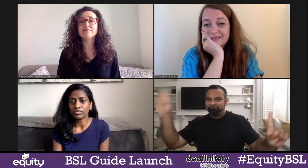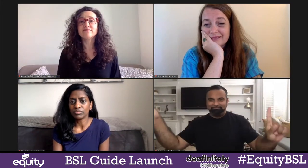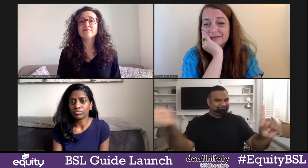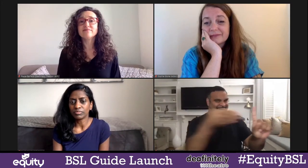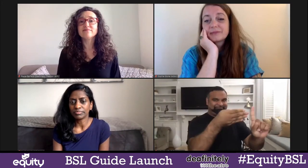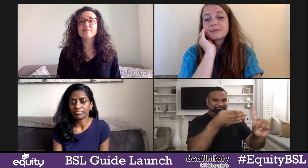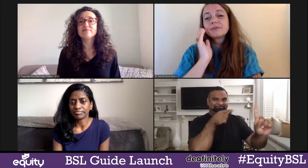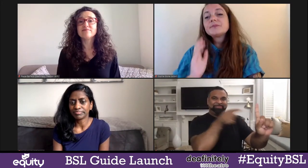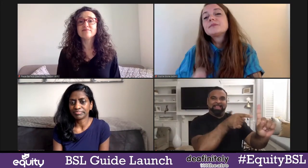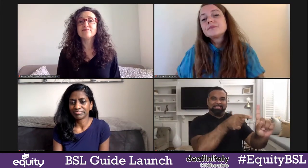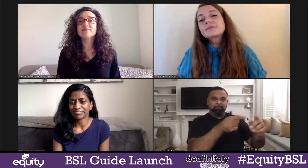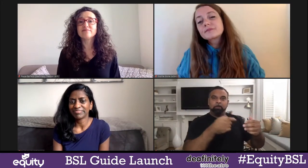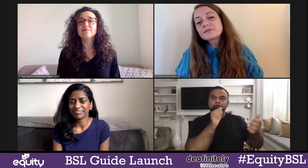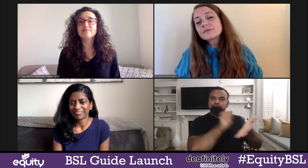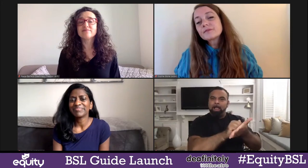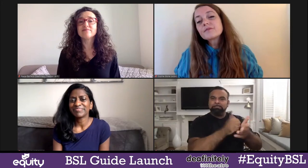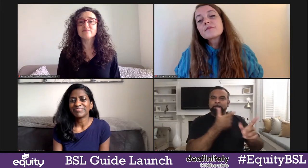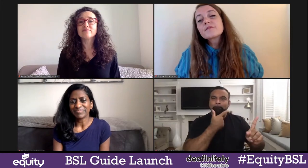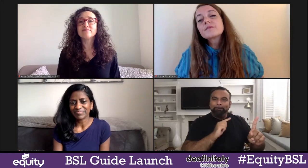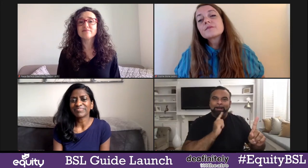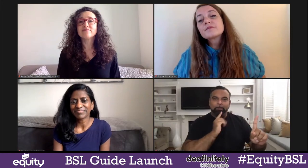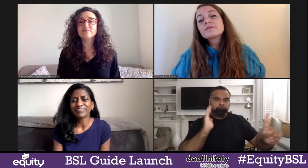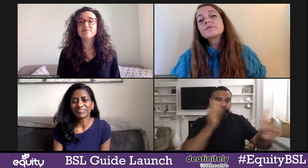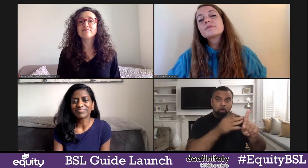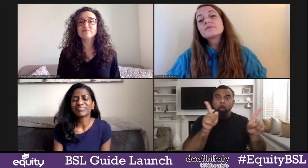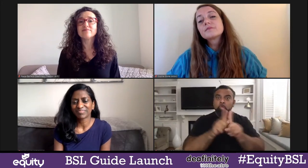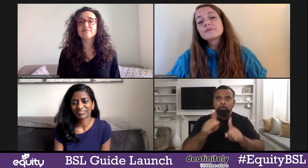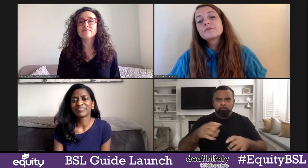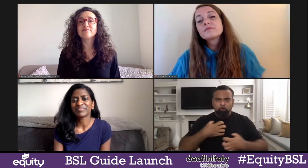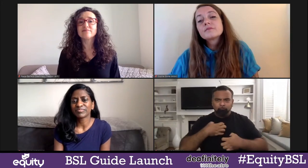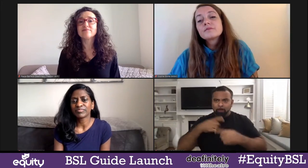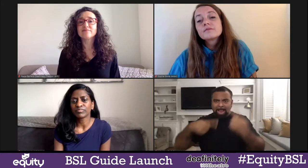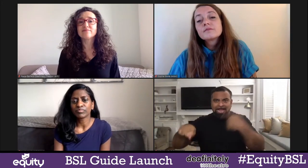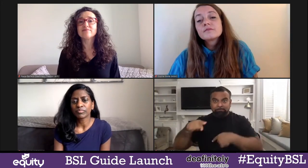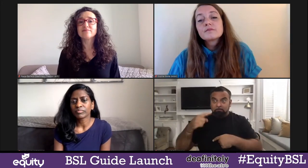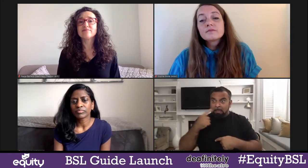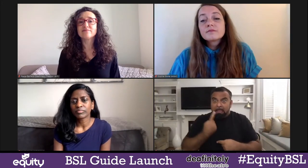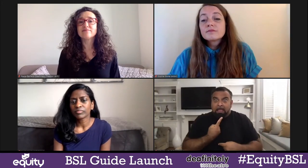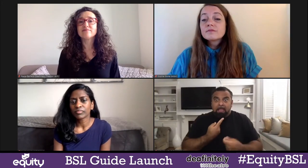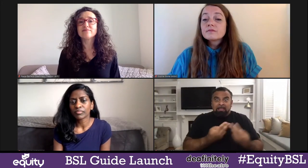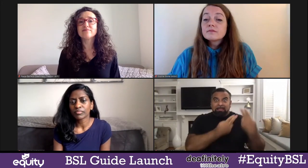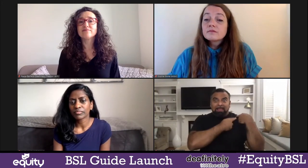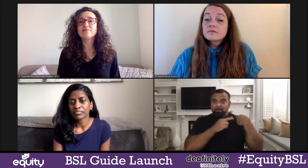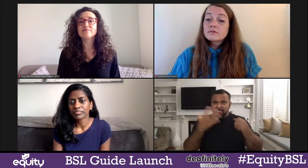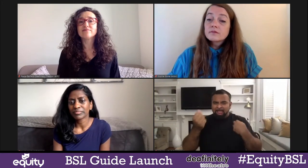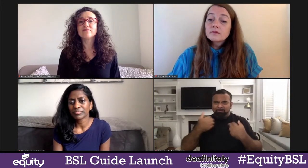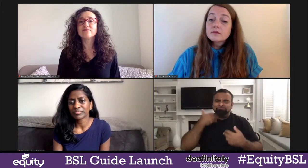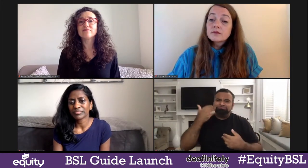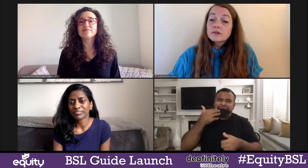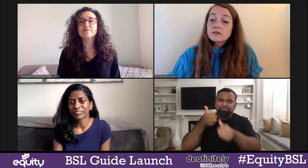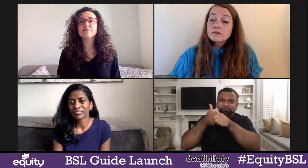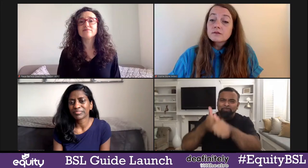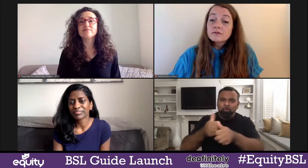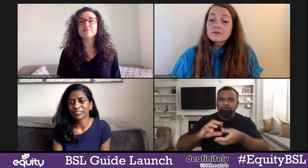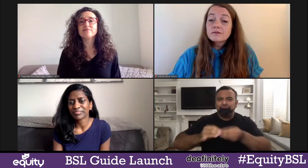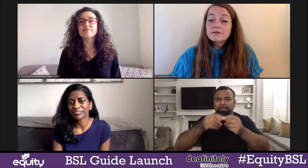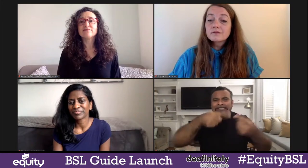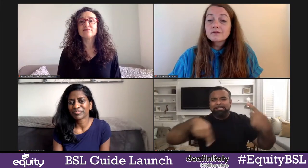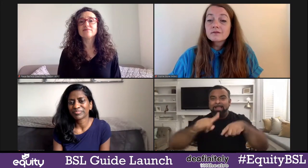monitors, BSL teachers. And I think now that this resource is here, it's got that contact in it. And also,